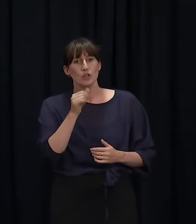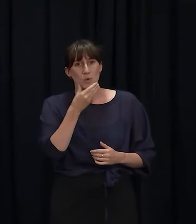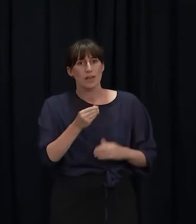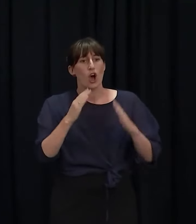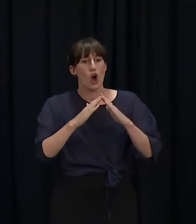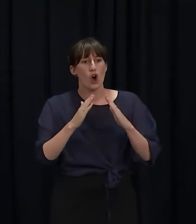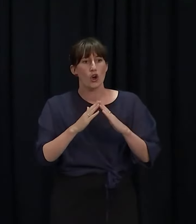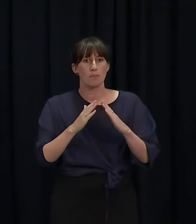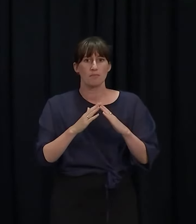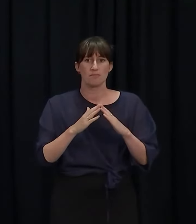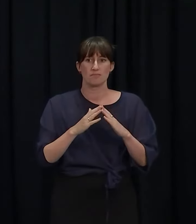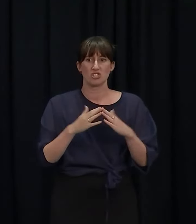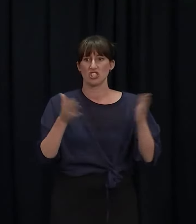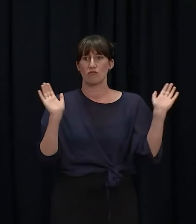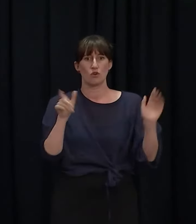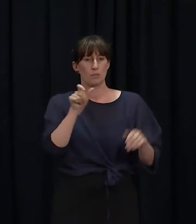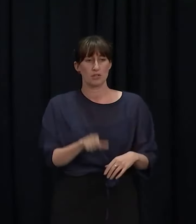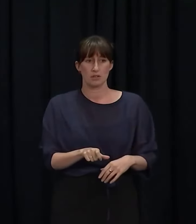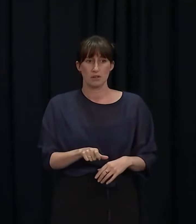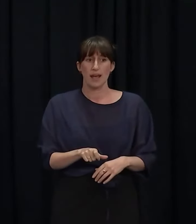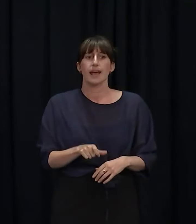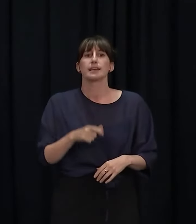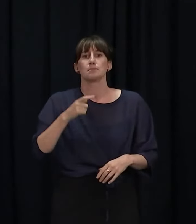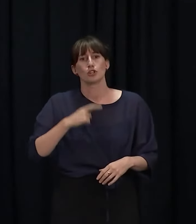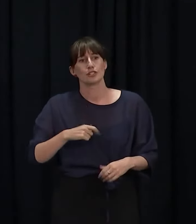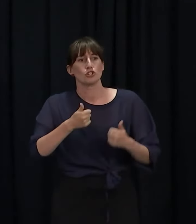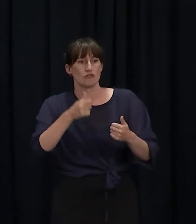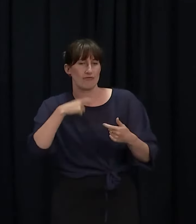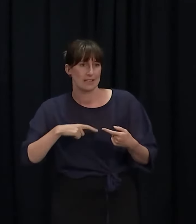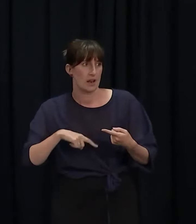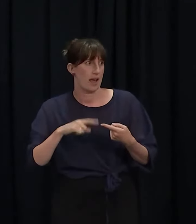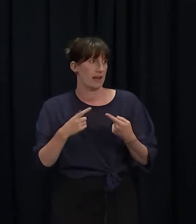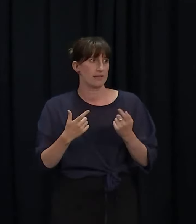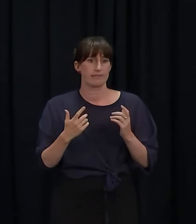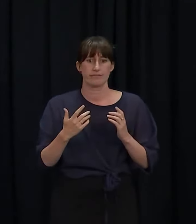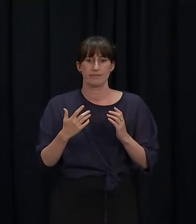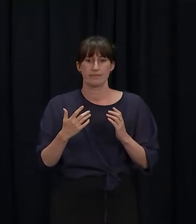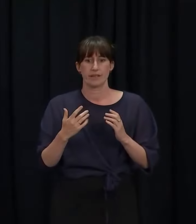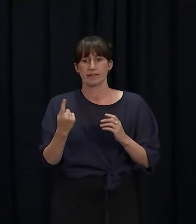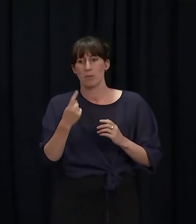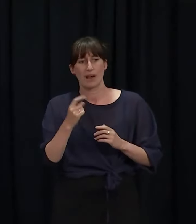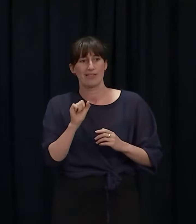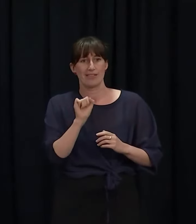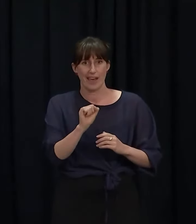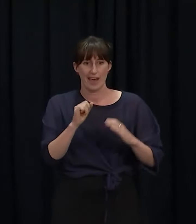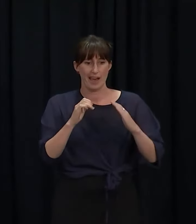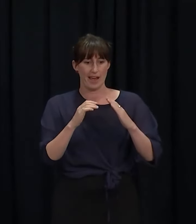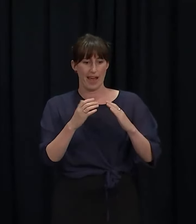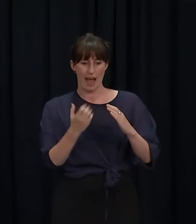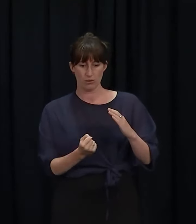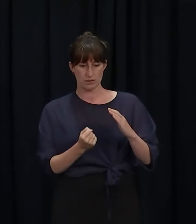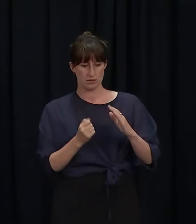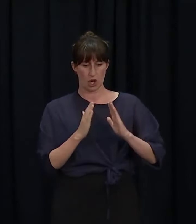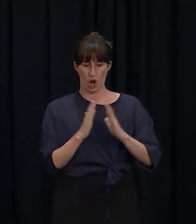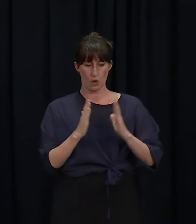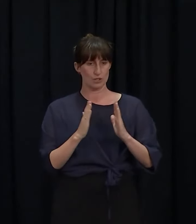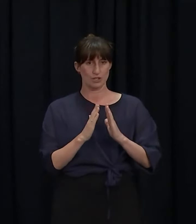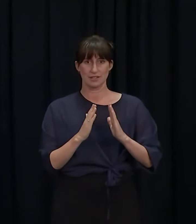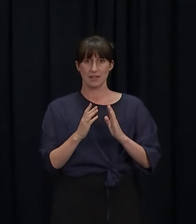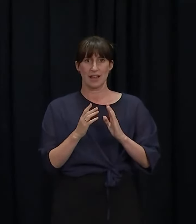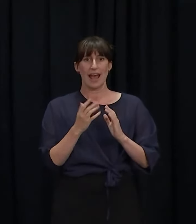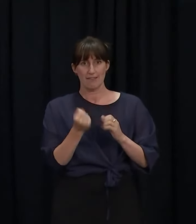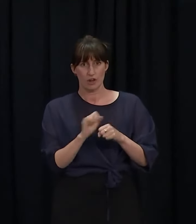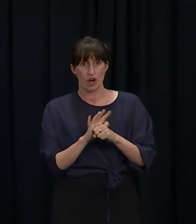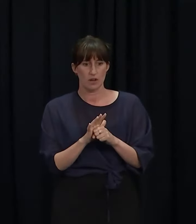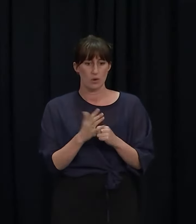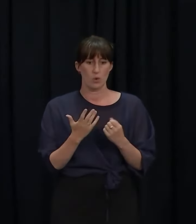contact, someone in their household has COVID, they're symptomatic, where they're part of a surveillance regime because of their essential work, for